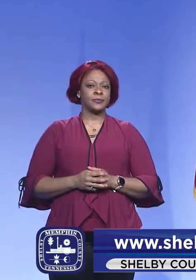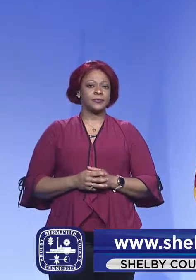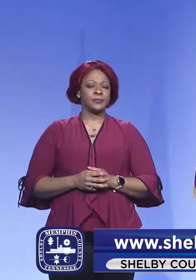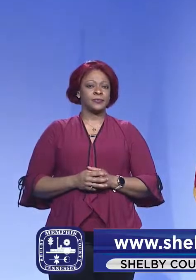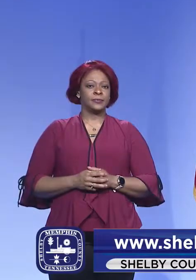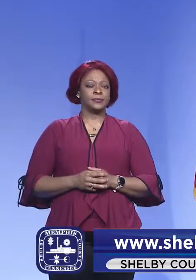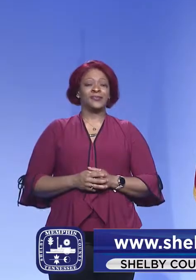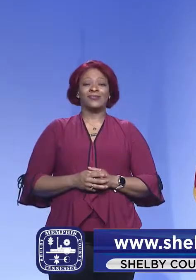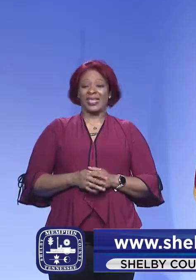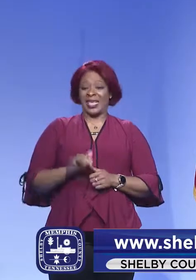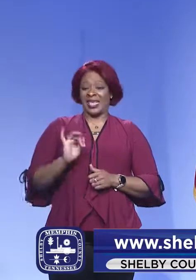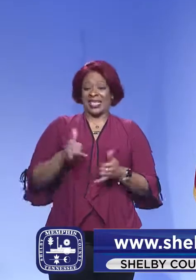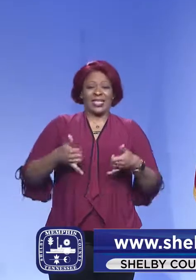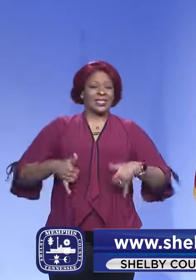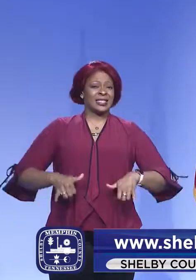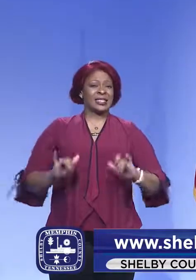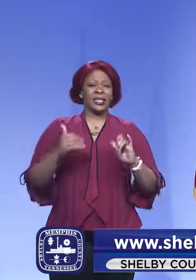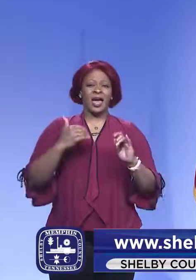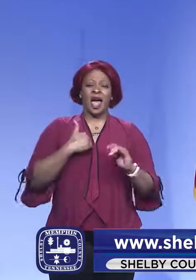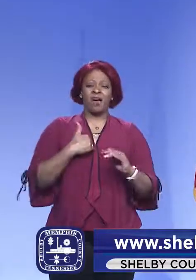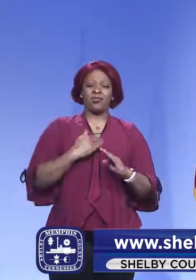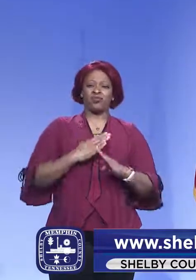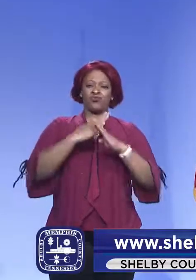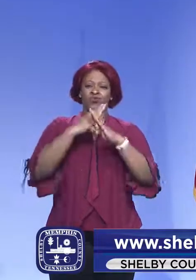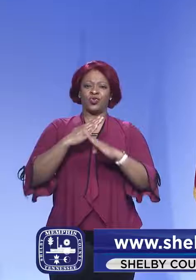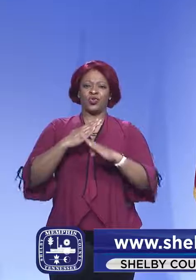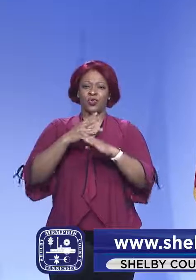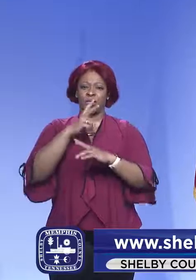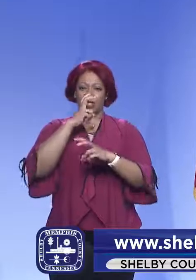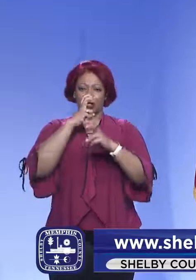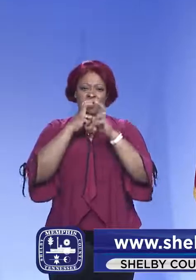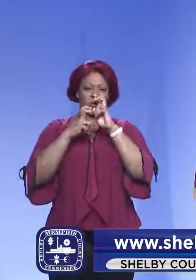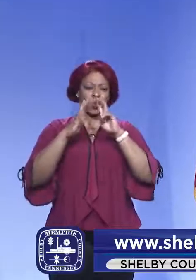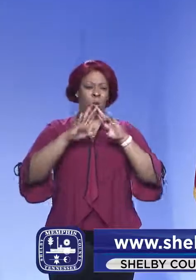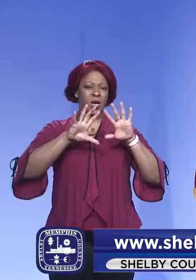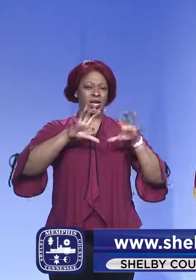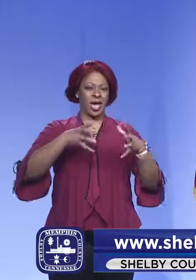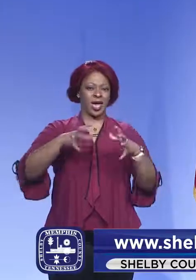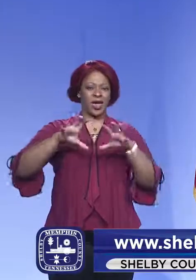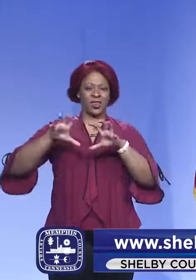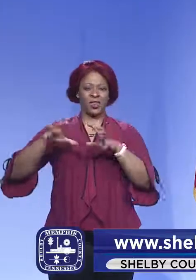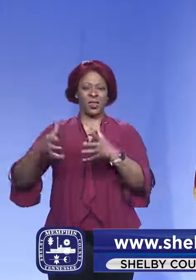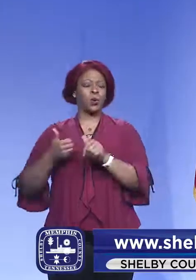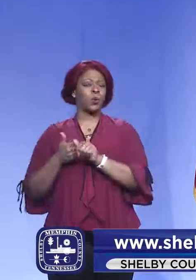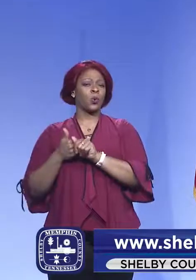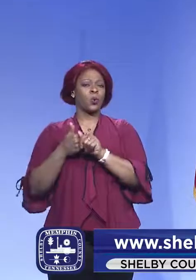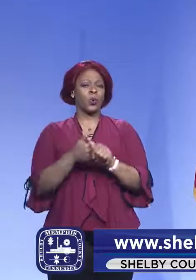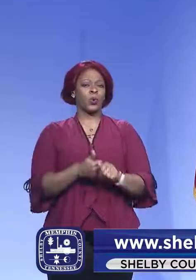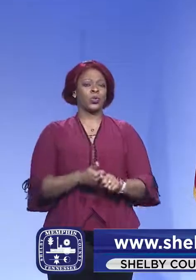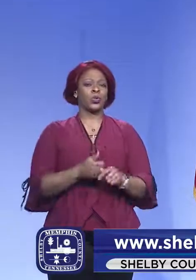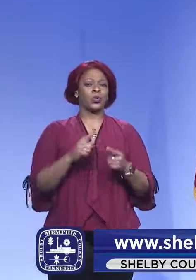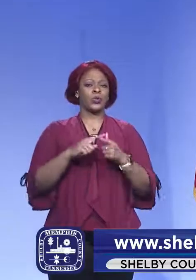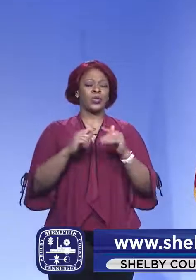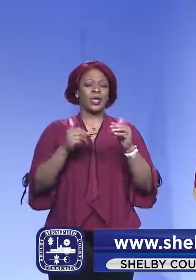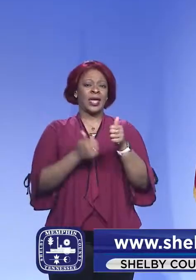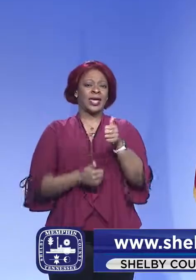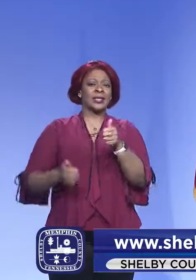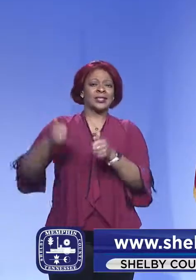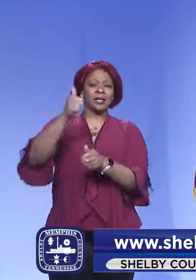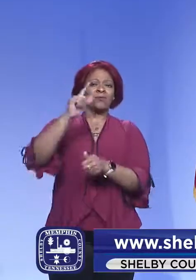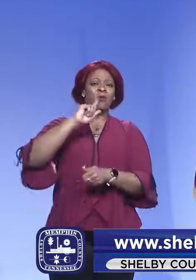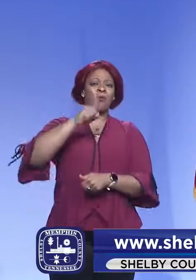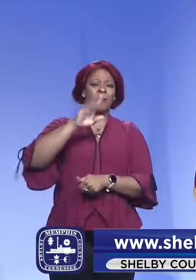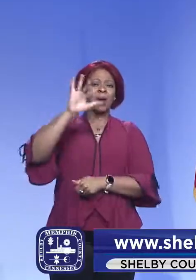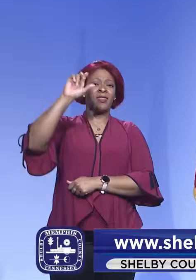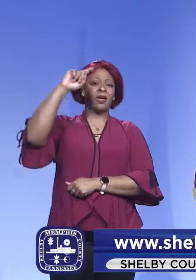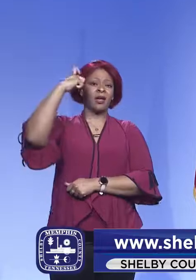With that, still there are restrictions on gatherings. In accordance to the executive order by